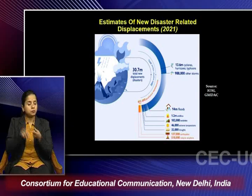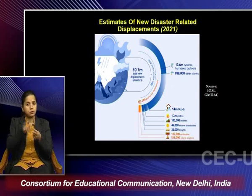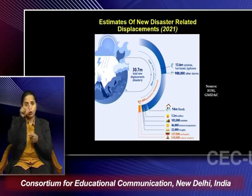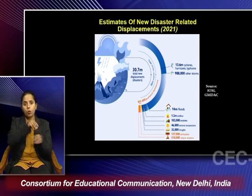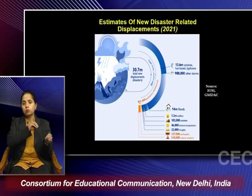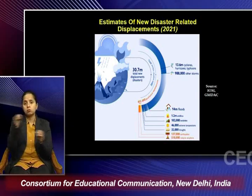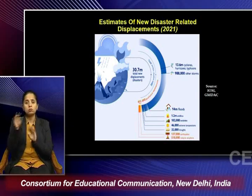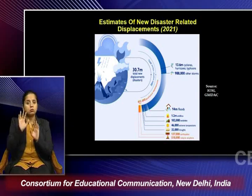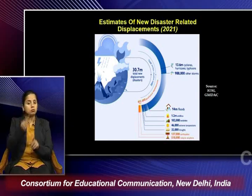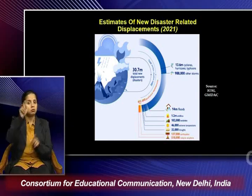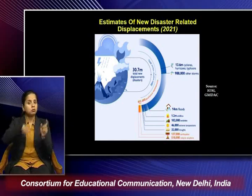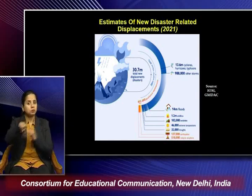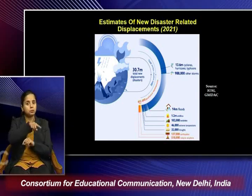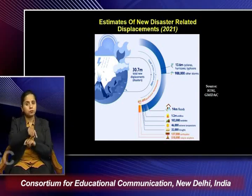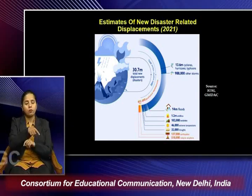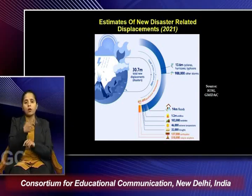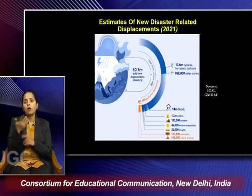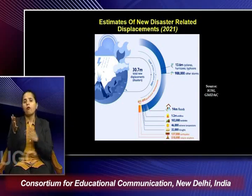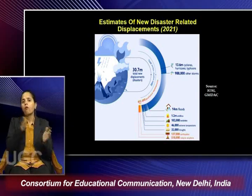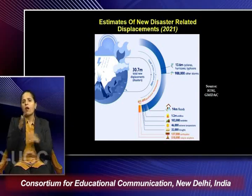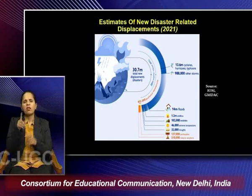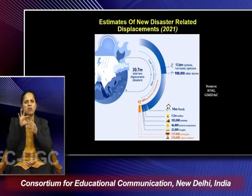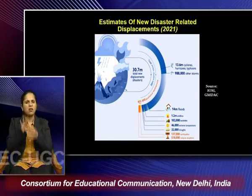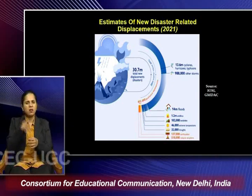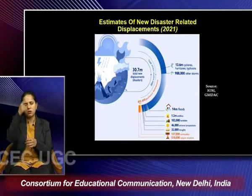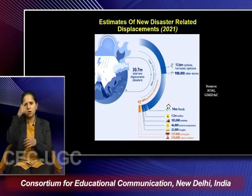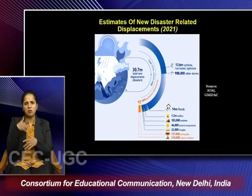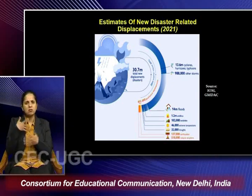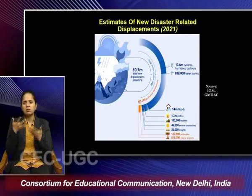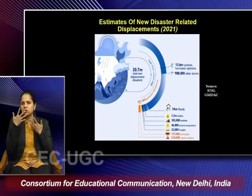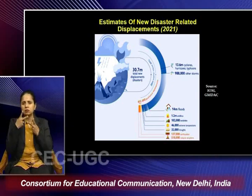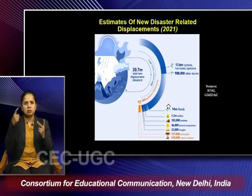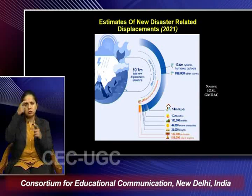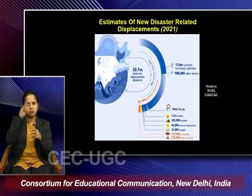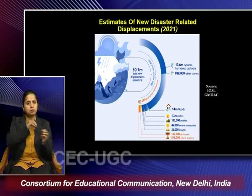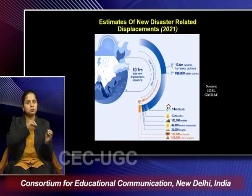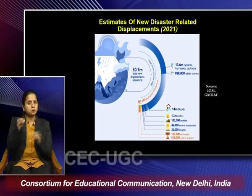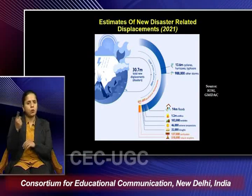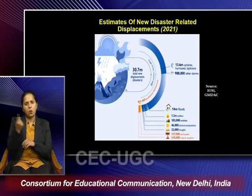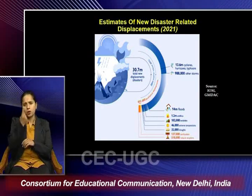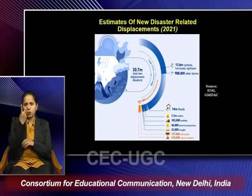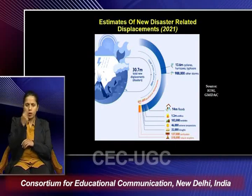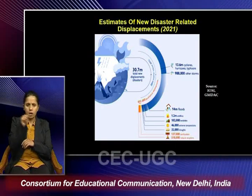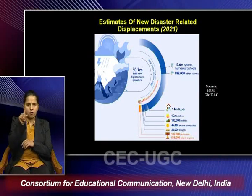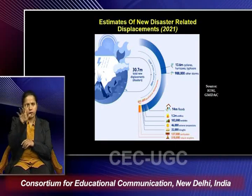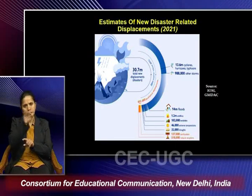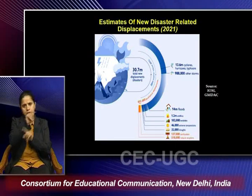migration is related to weather related events, and only 12% or 15% are related